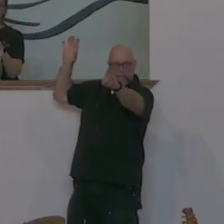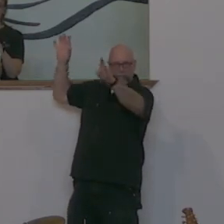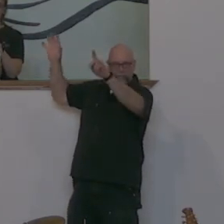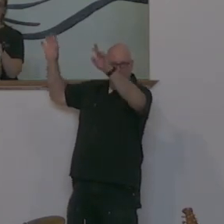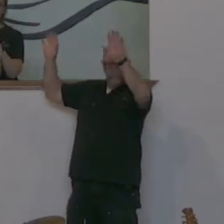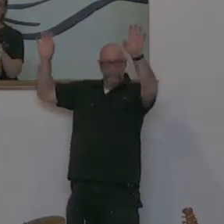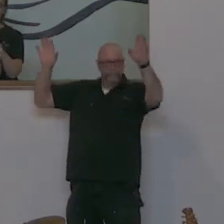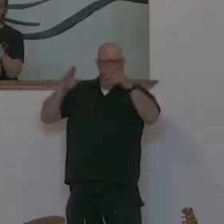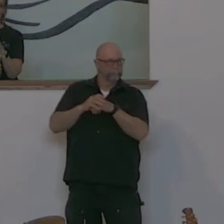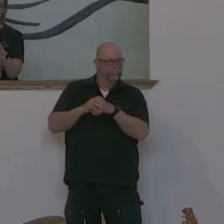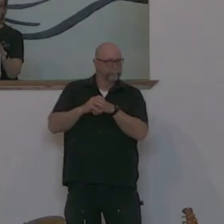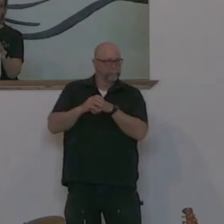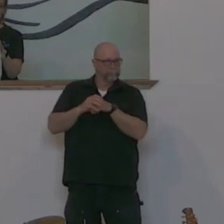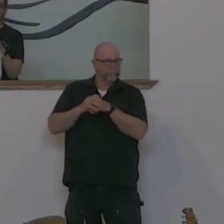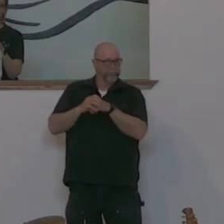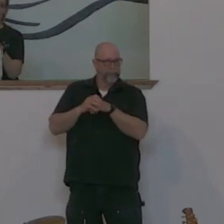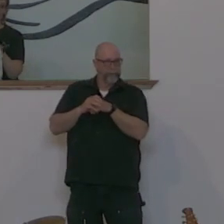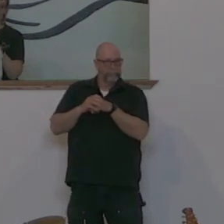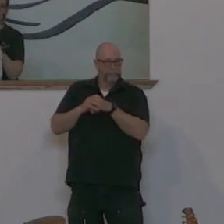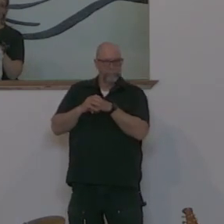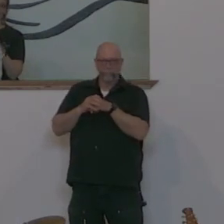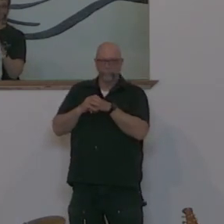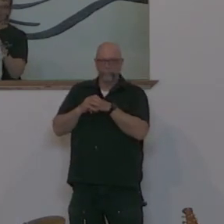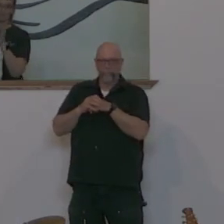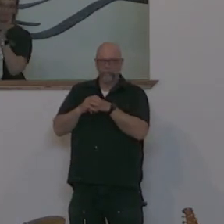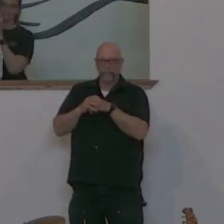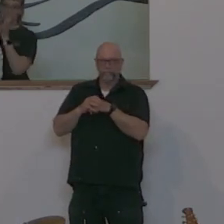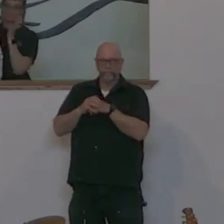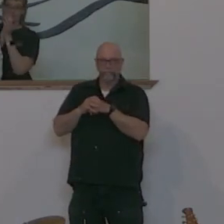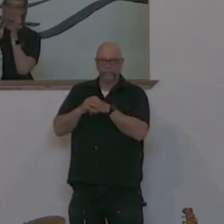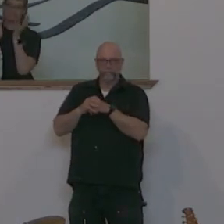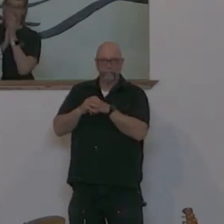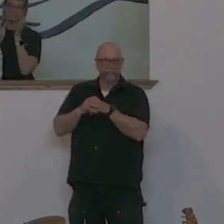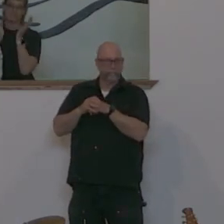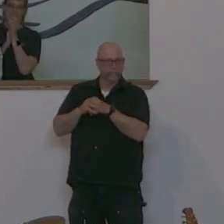both find Jesus. Amen.